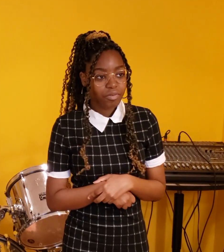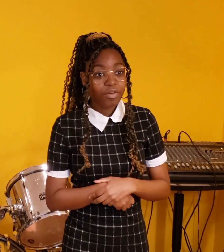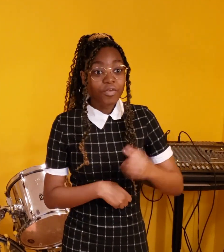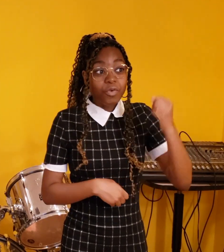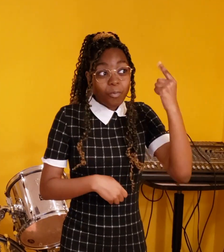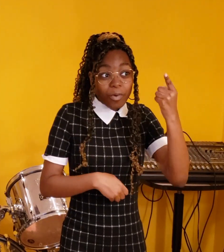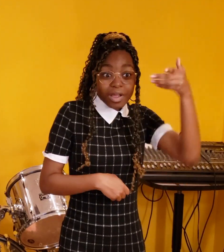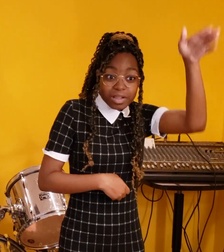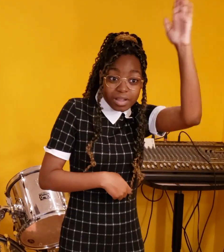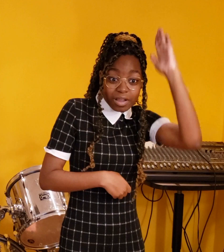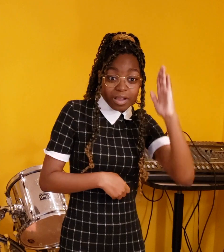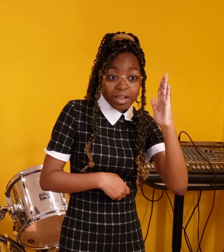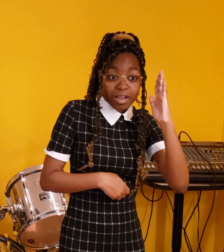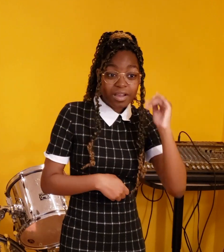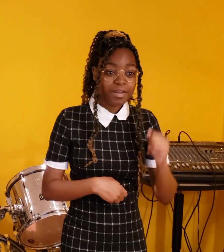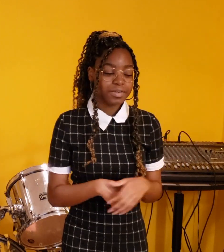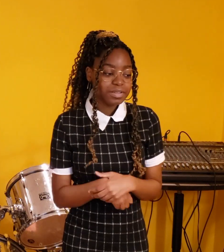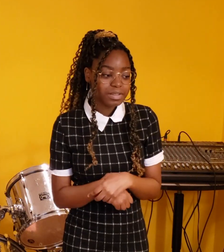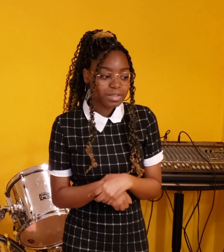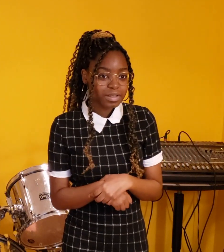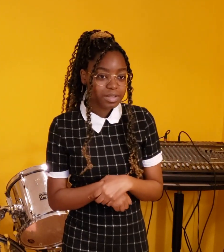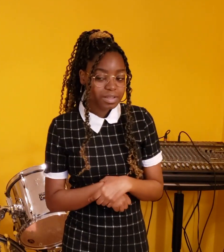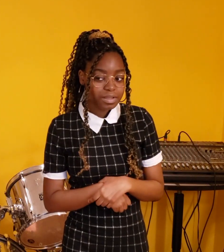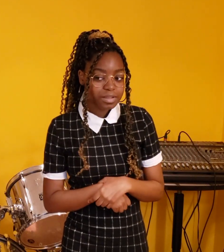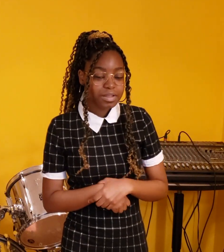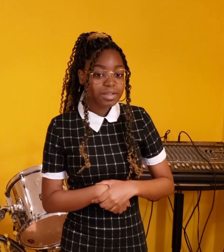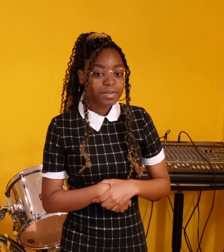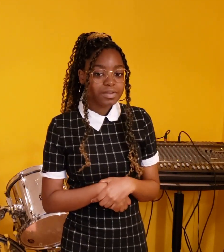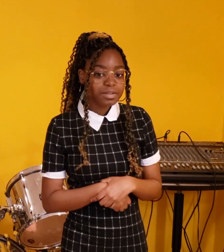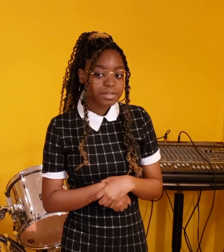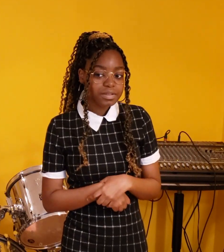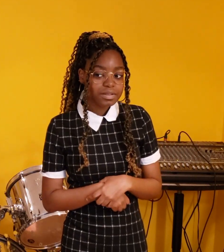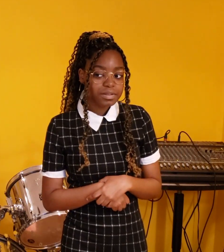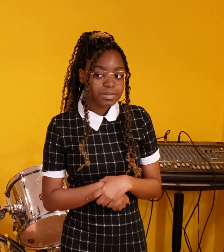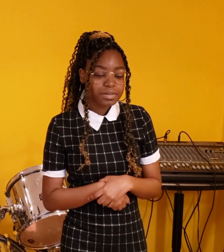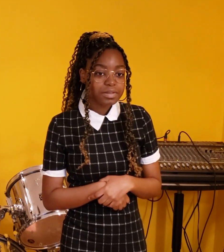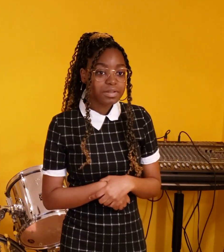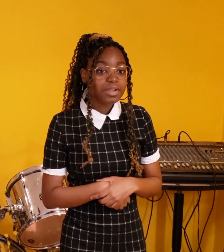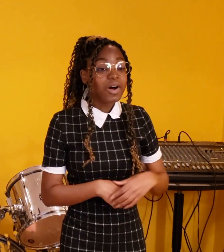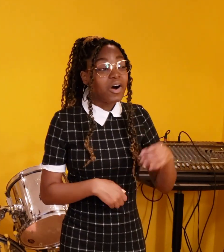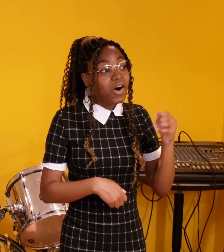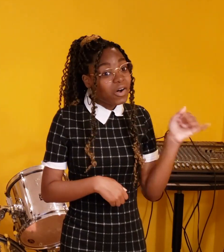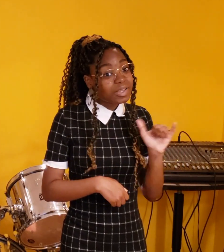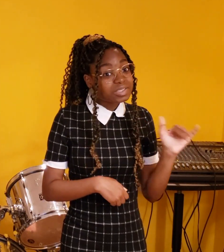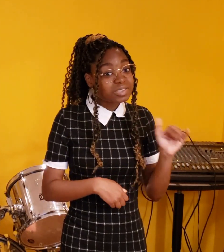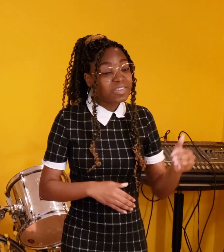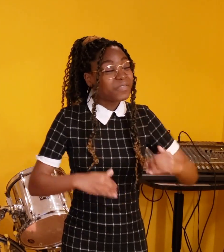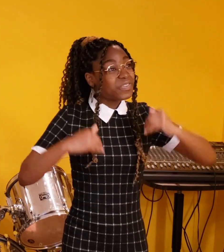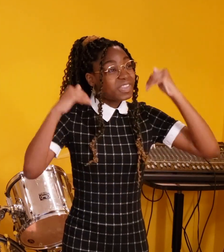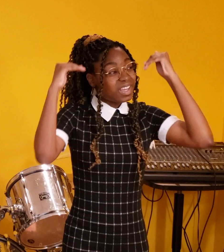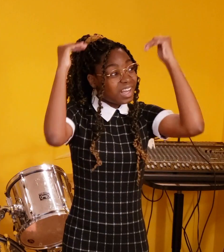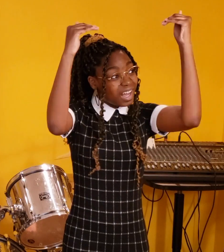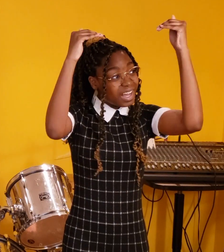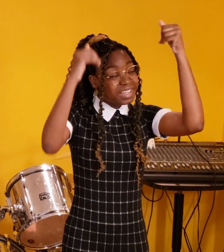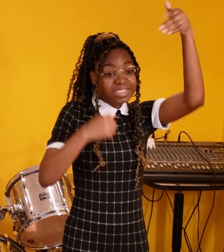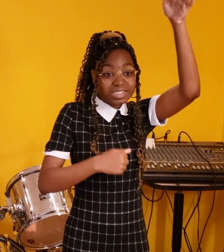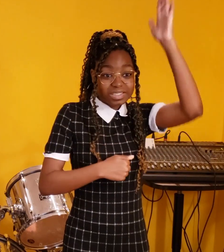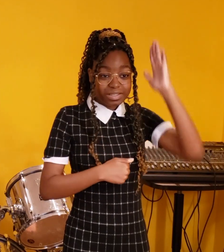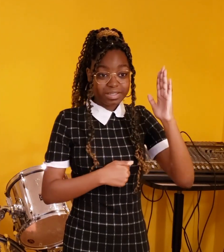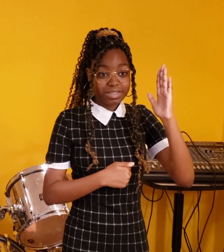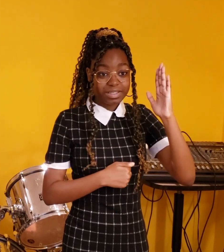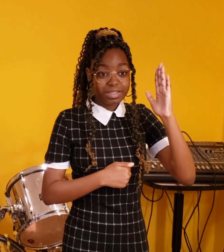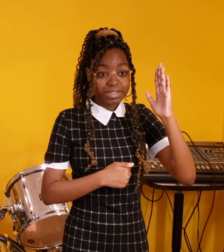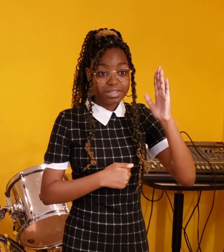one God. We have what? El Elyon, which is the most high God. We have El